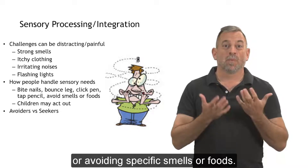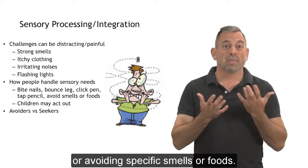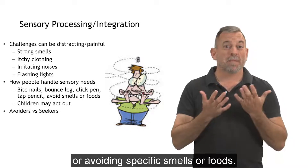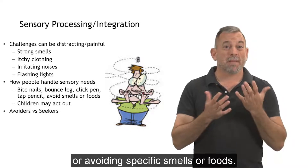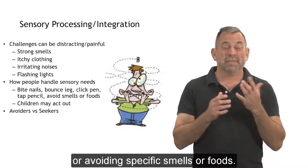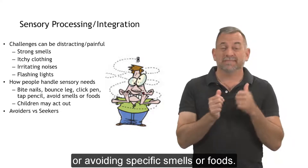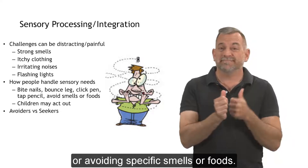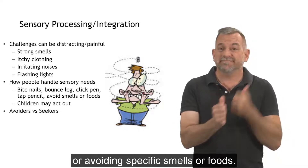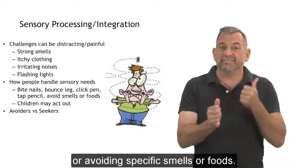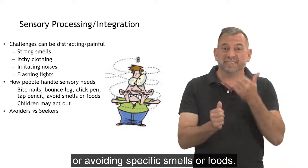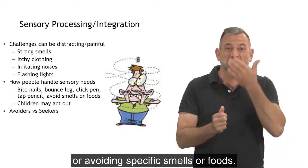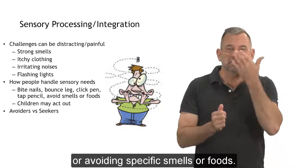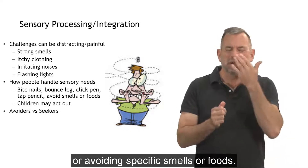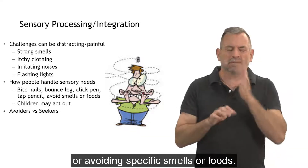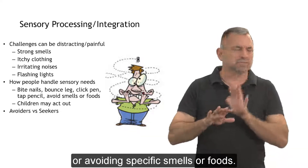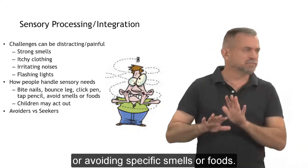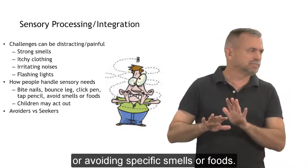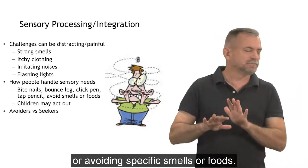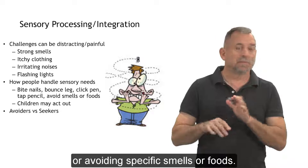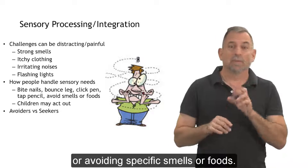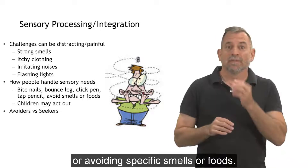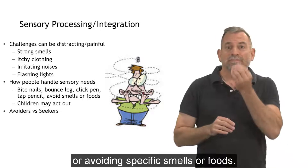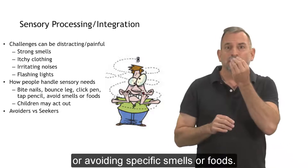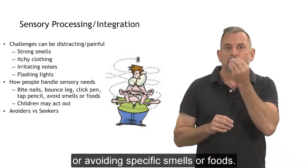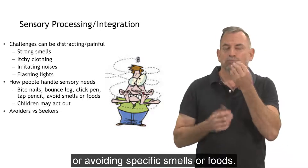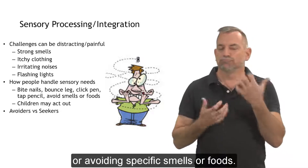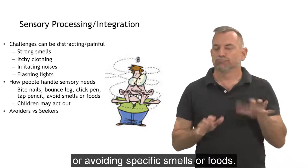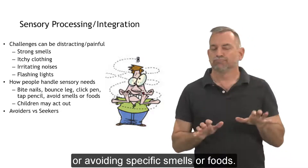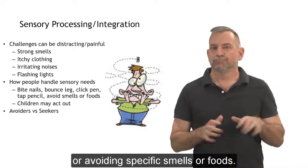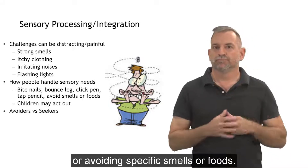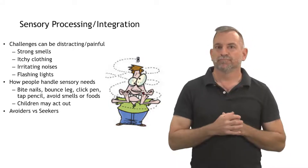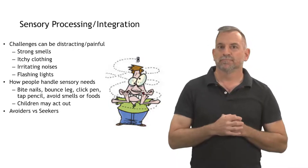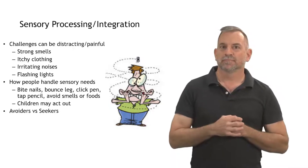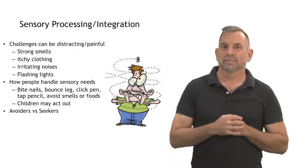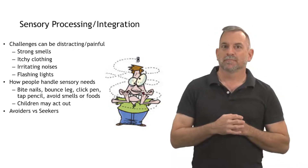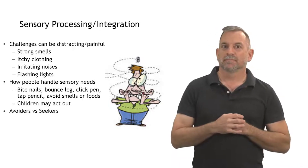or avoiding specific smells or foods.